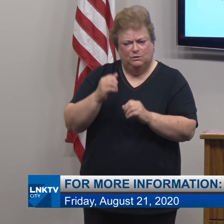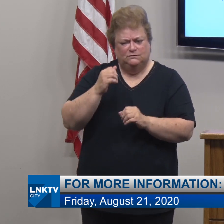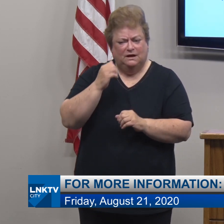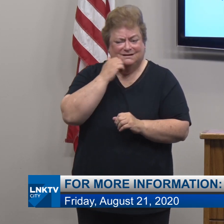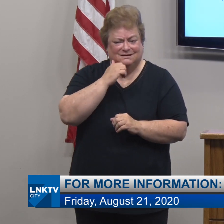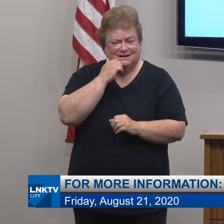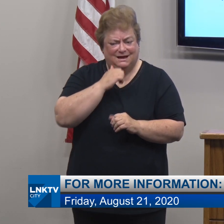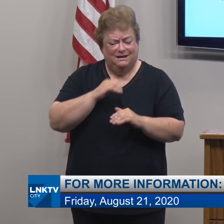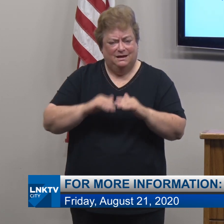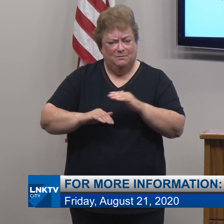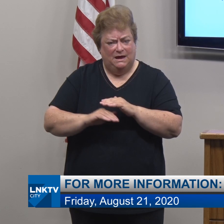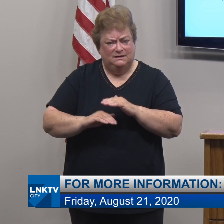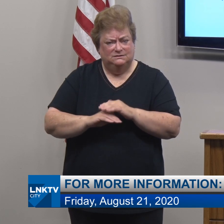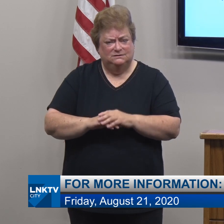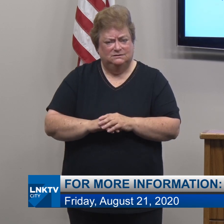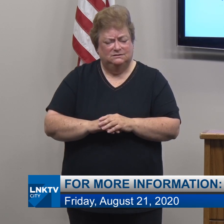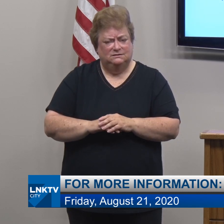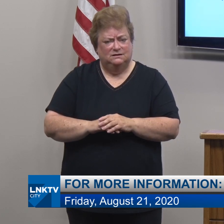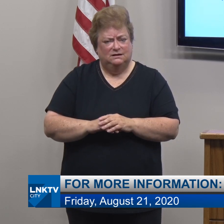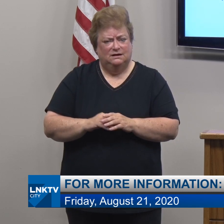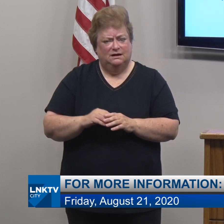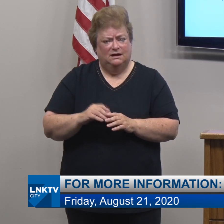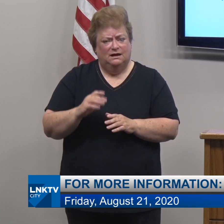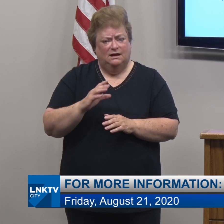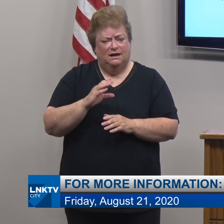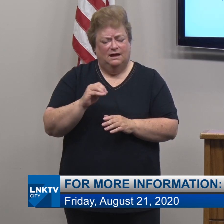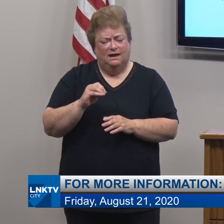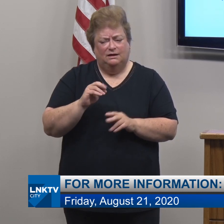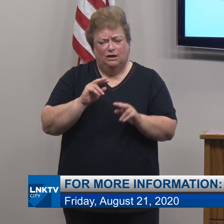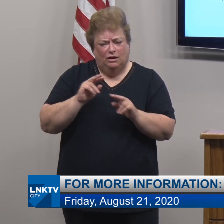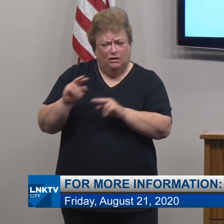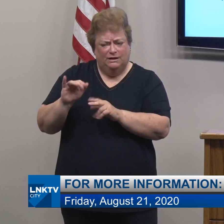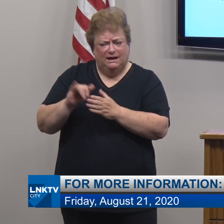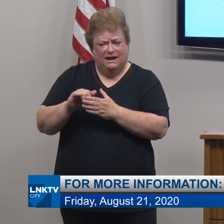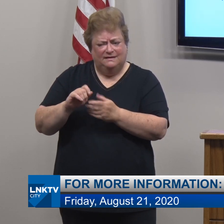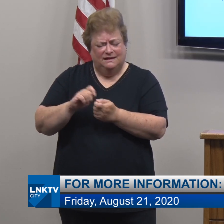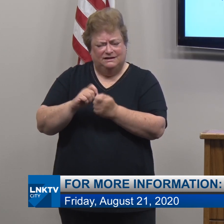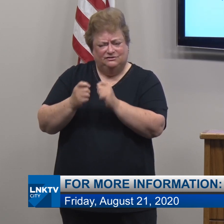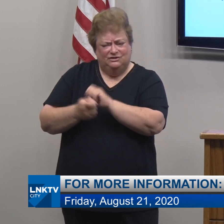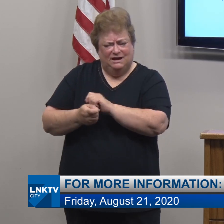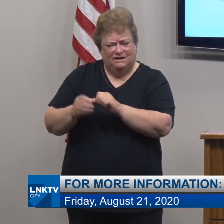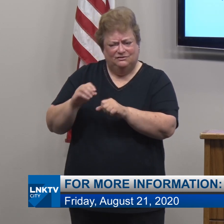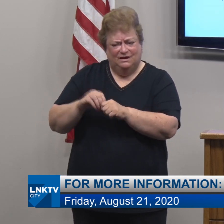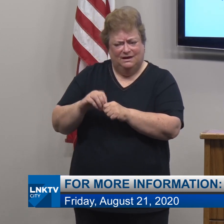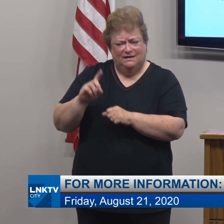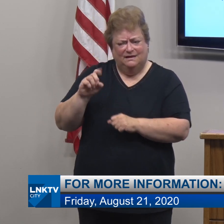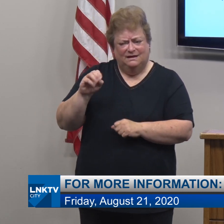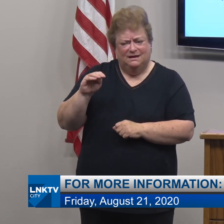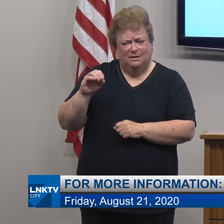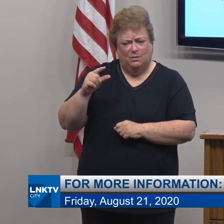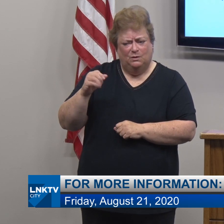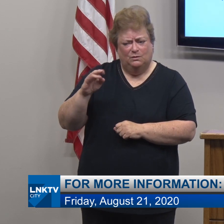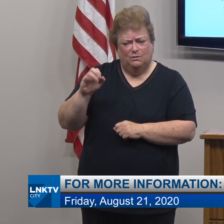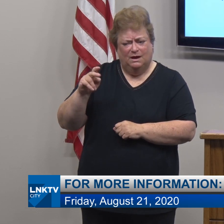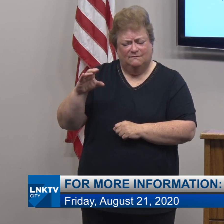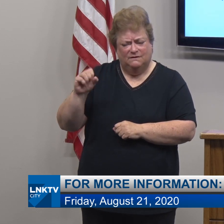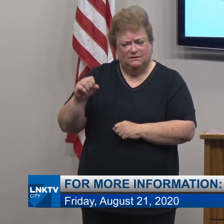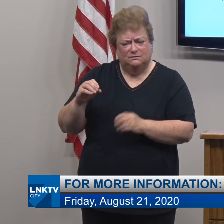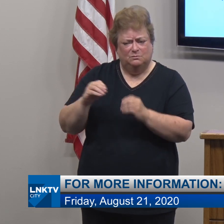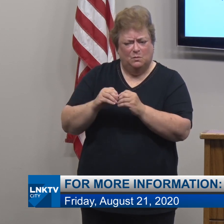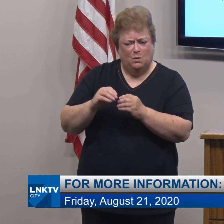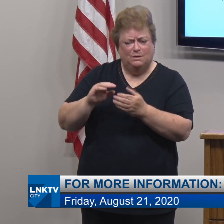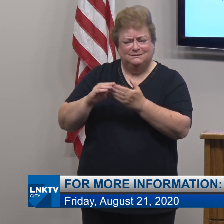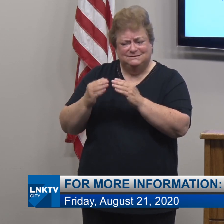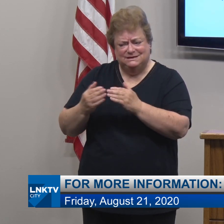versus kind of that change in demographic or citywide? You know, obviously more people in a city, there's